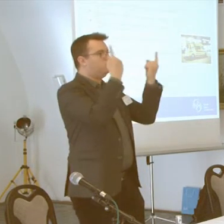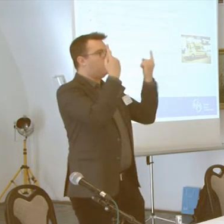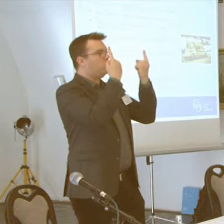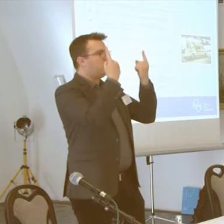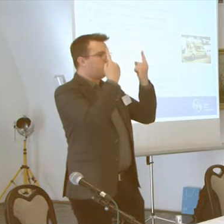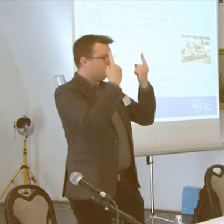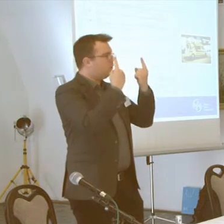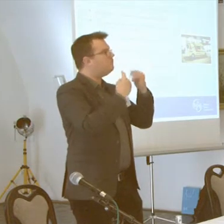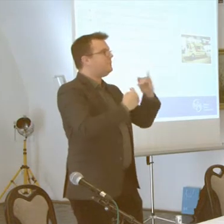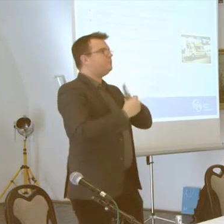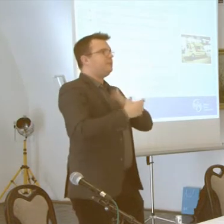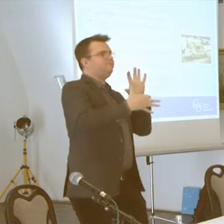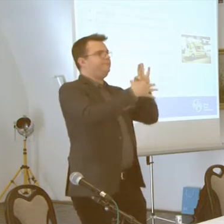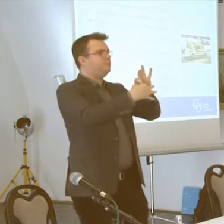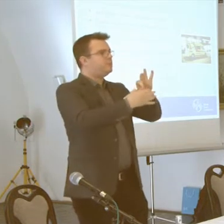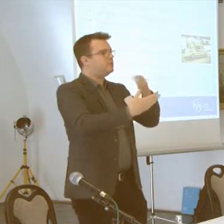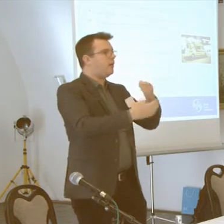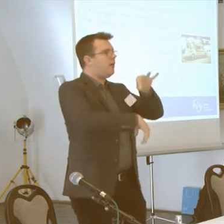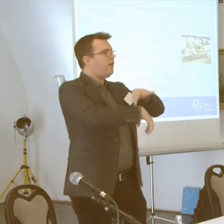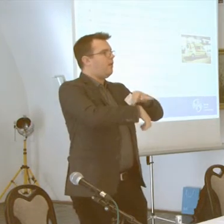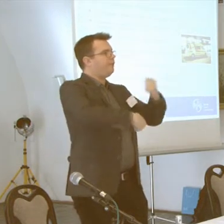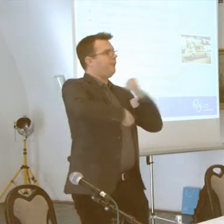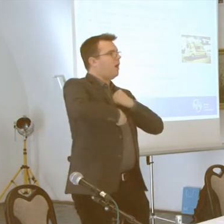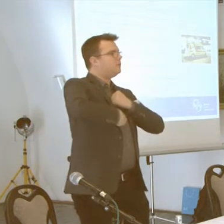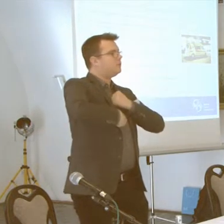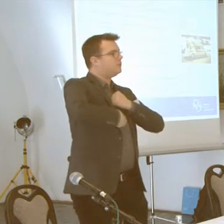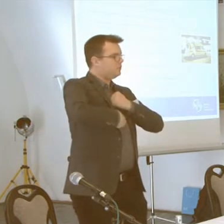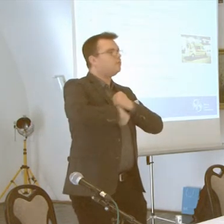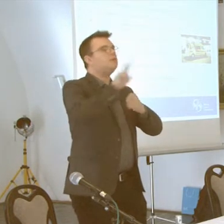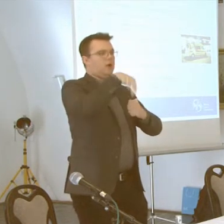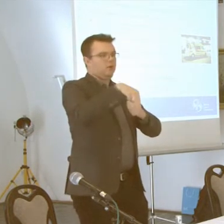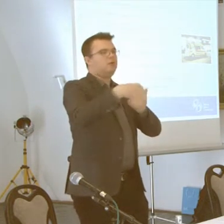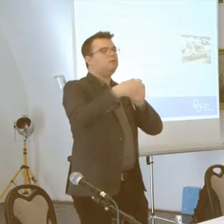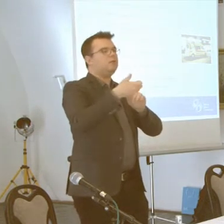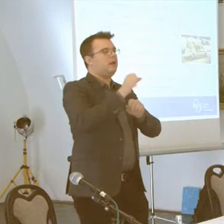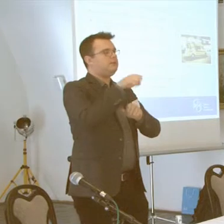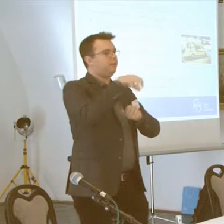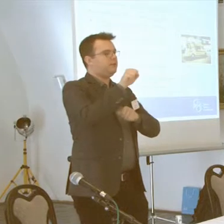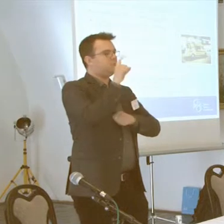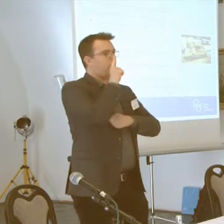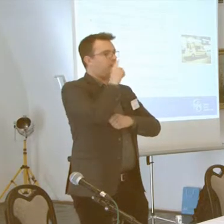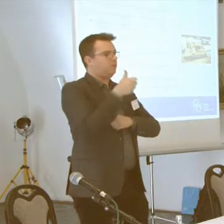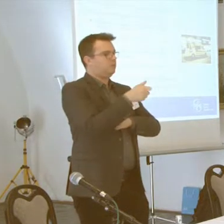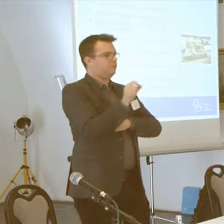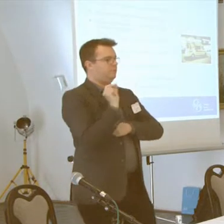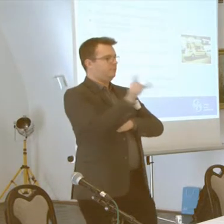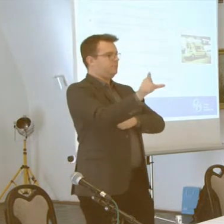In acute situations, if you need to get in contact with medical care, you can